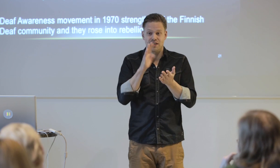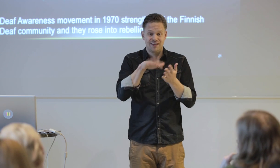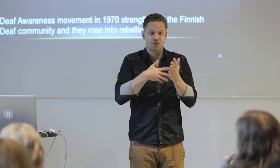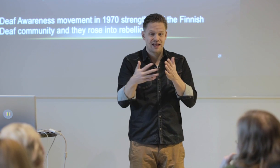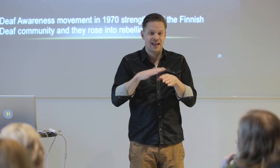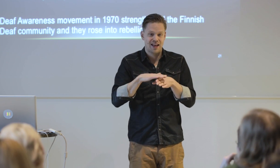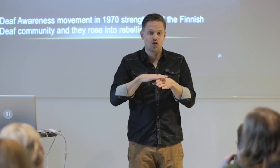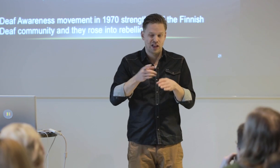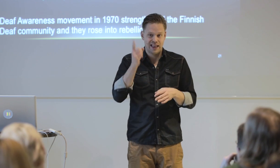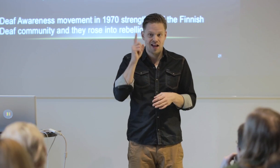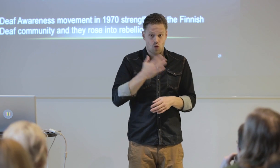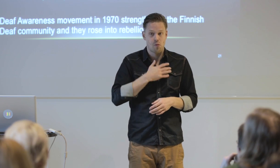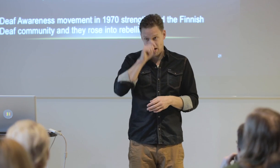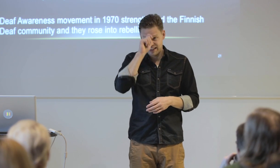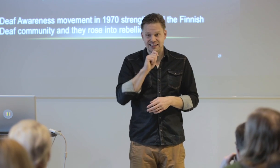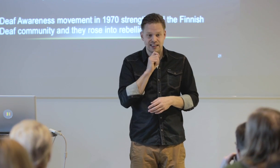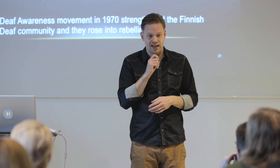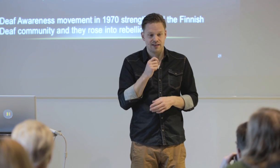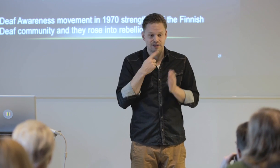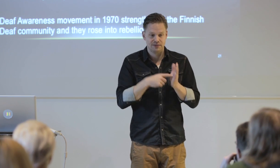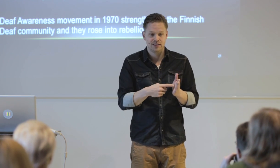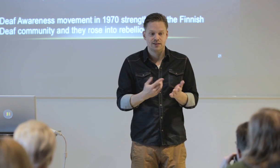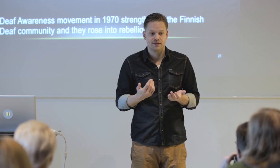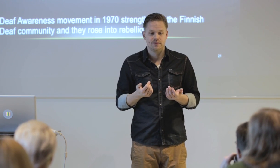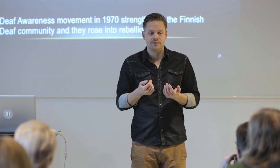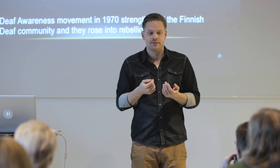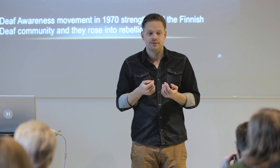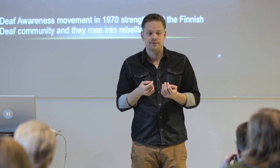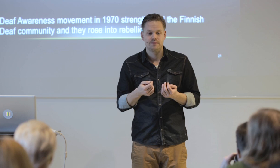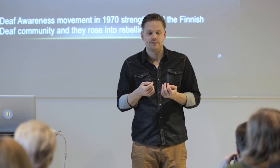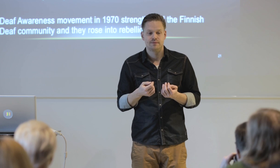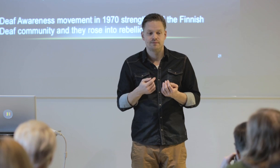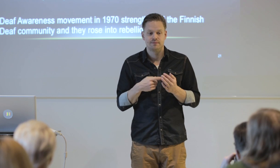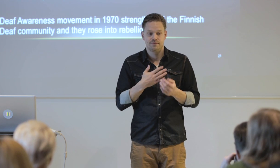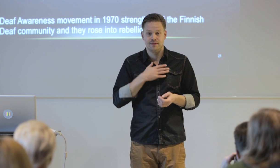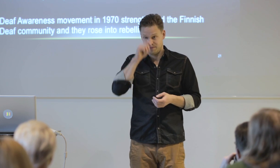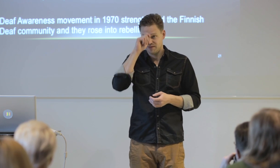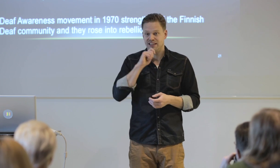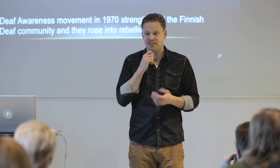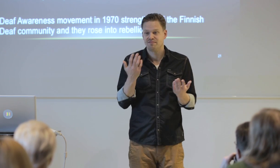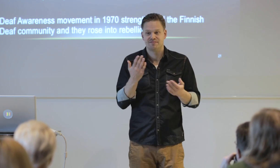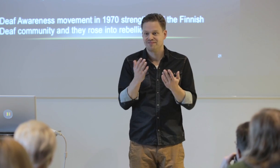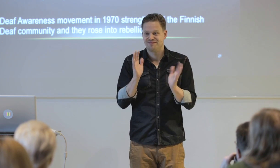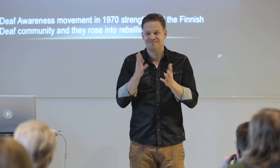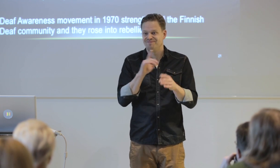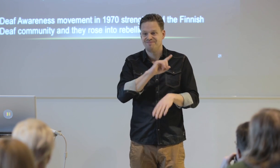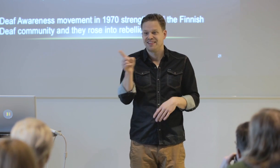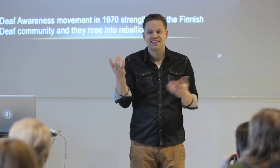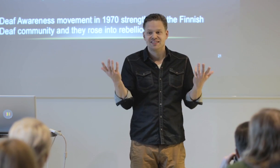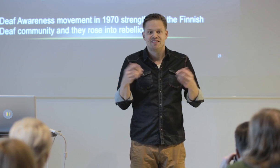And also life. It was forbidden to use sign language. For example, my dad has told me about this. He was not